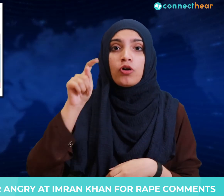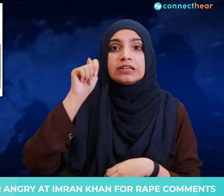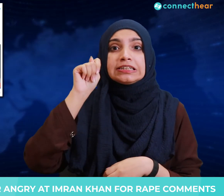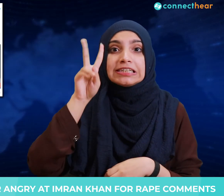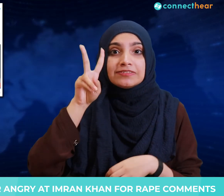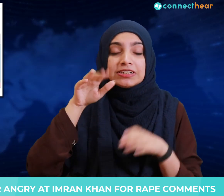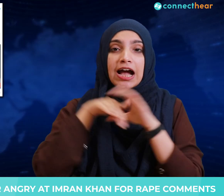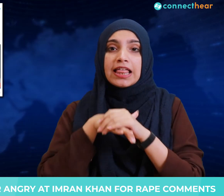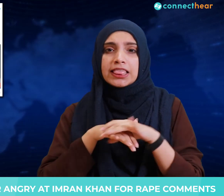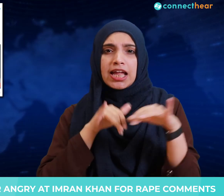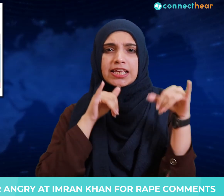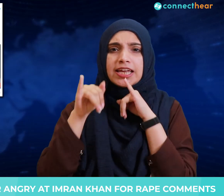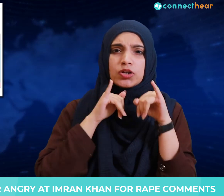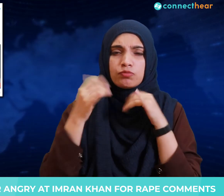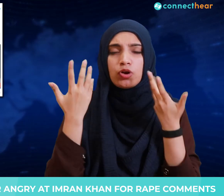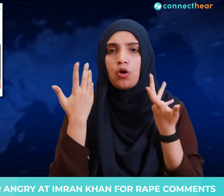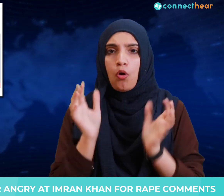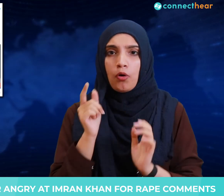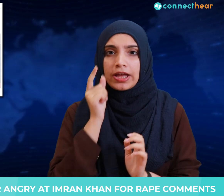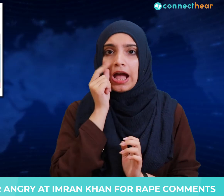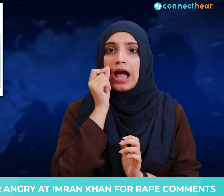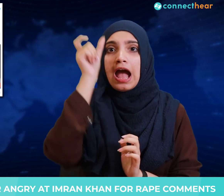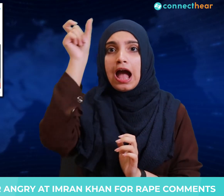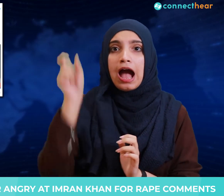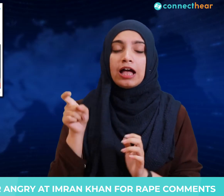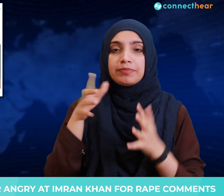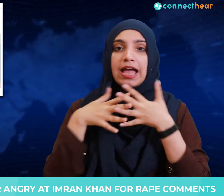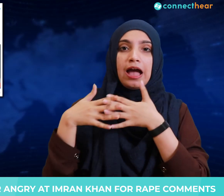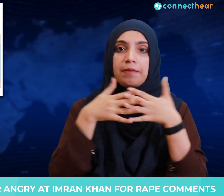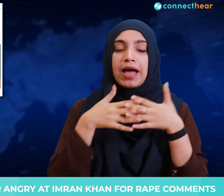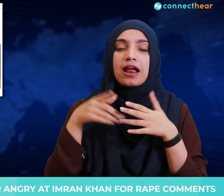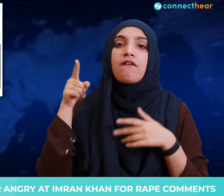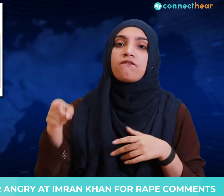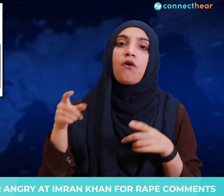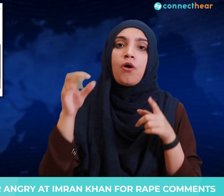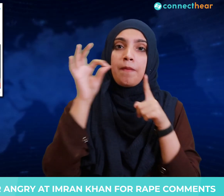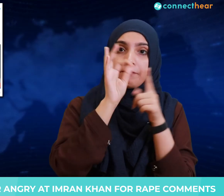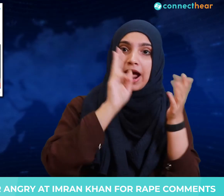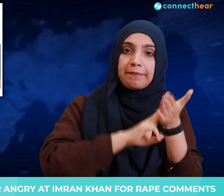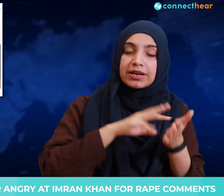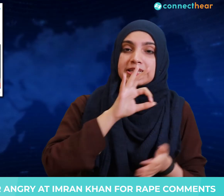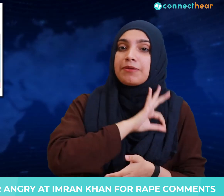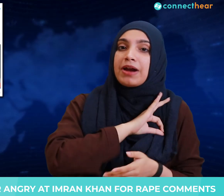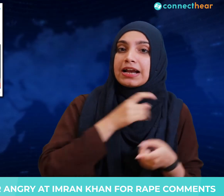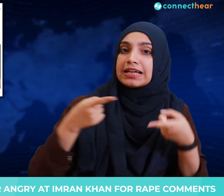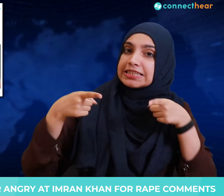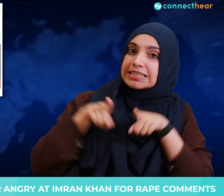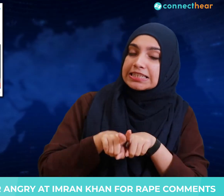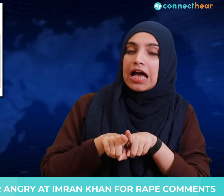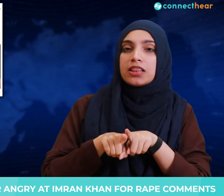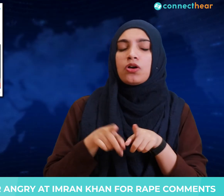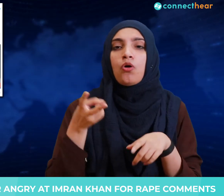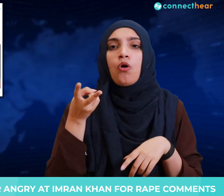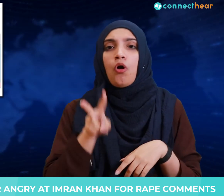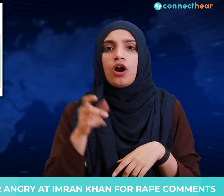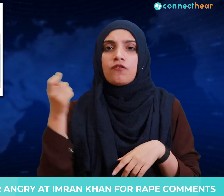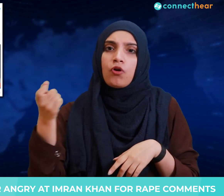interviewer Jonathan Swan asks if the PM thinks what women wear has any effect on the temptation